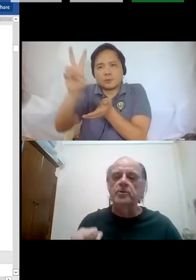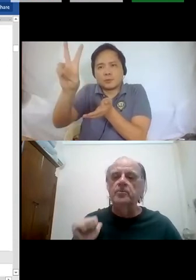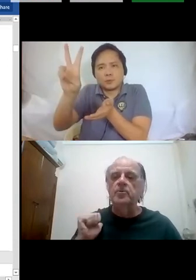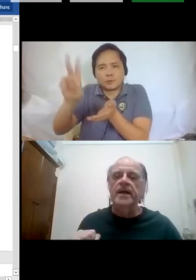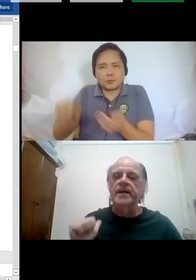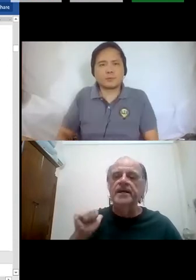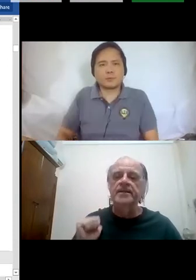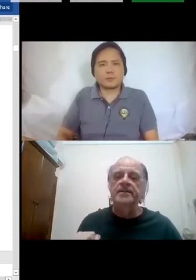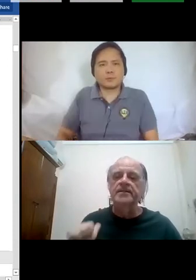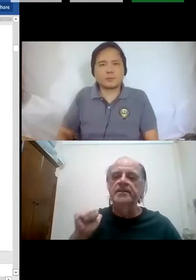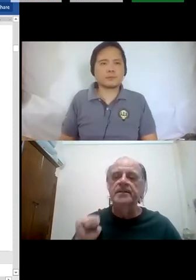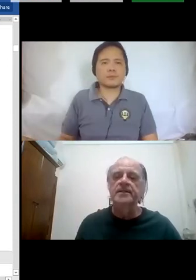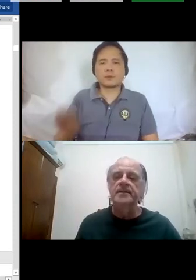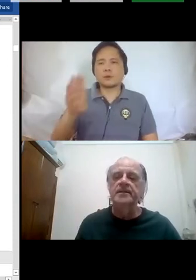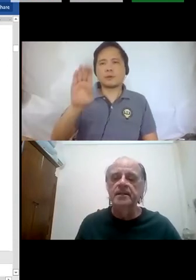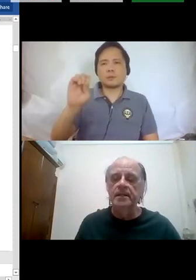Shoulder book bag.